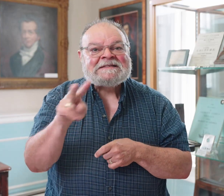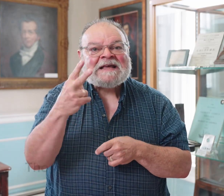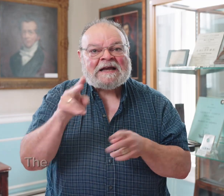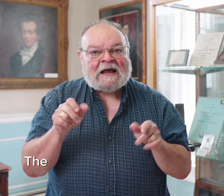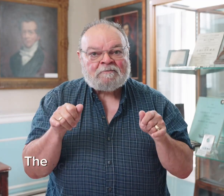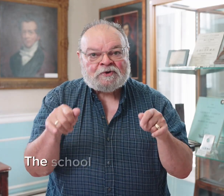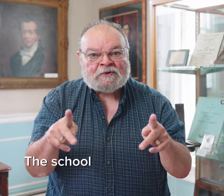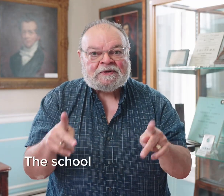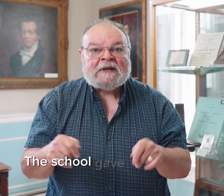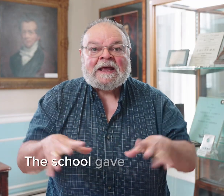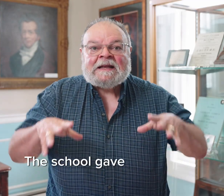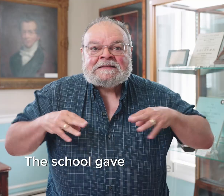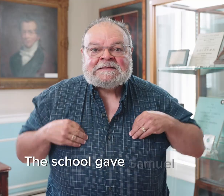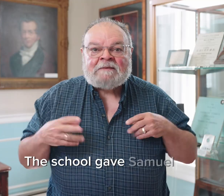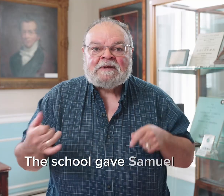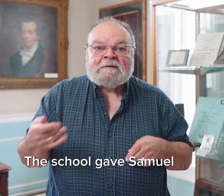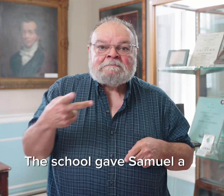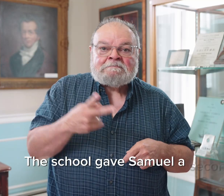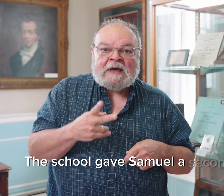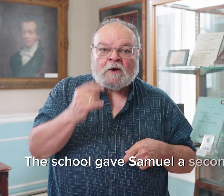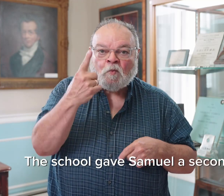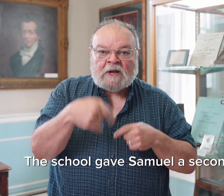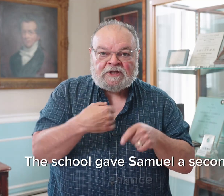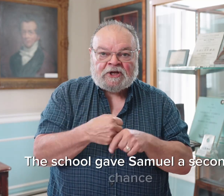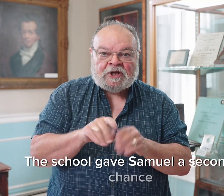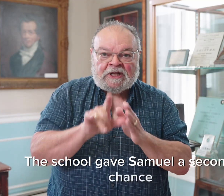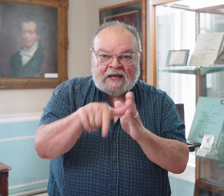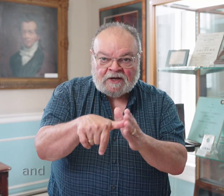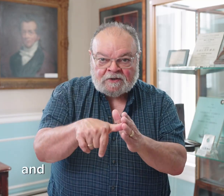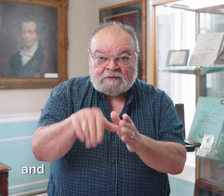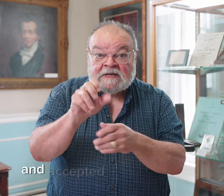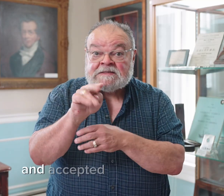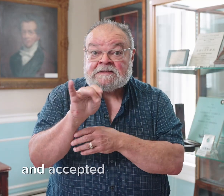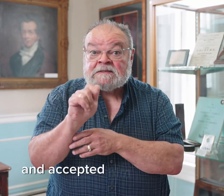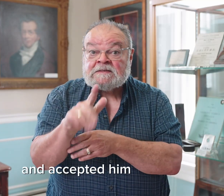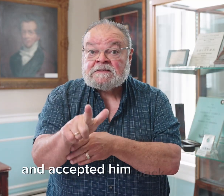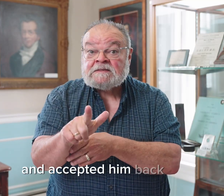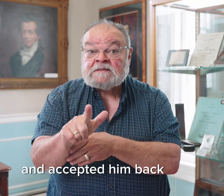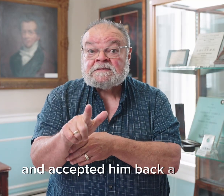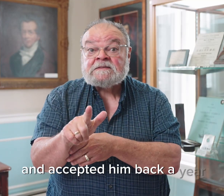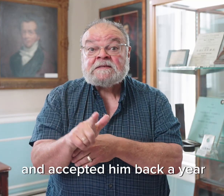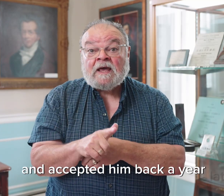The school gave Samuel a second chance and accepted him back a year later.